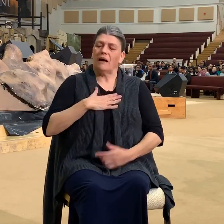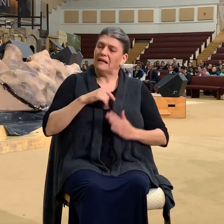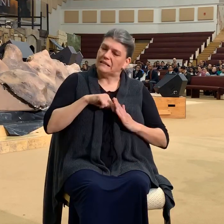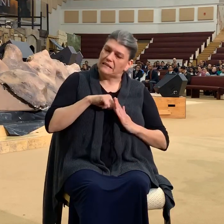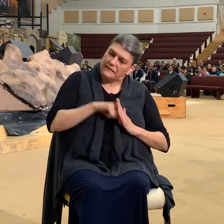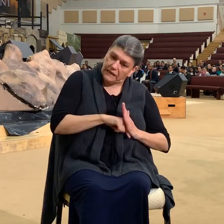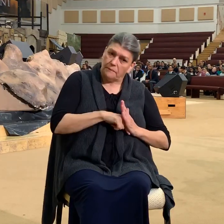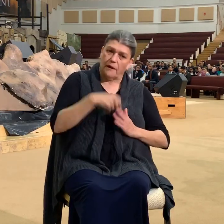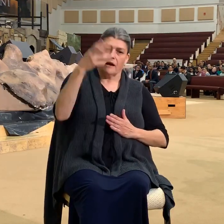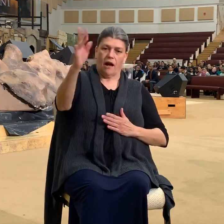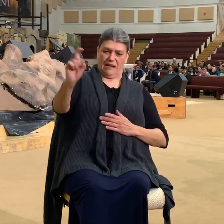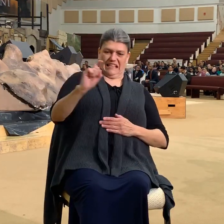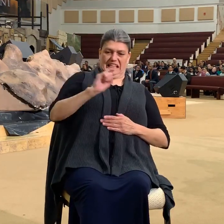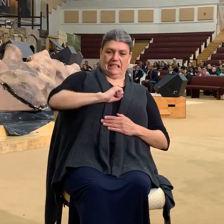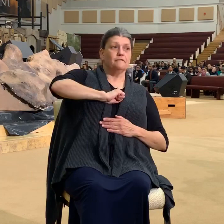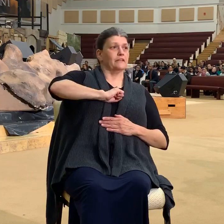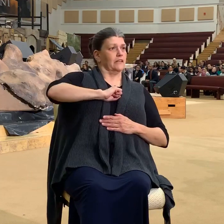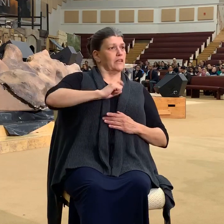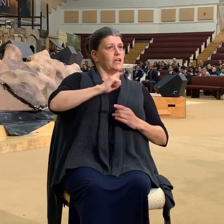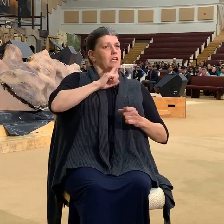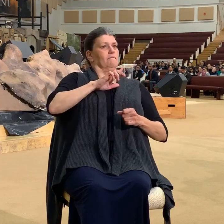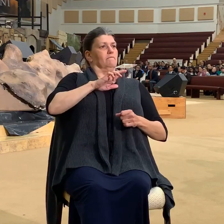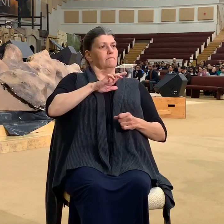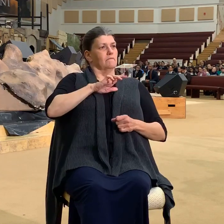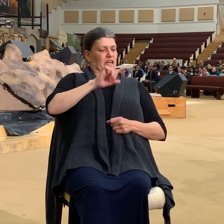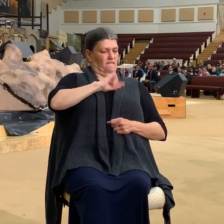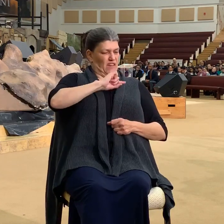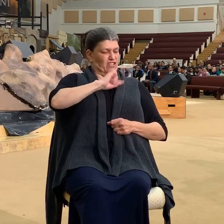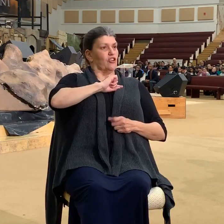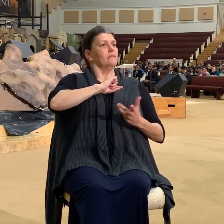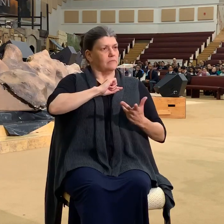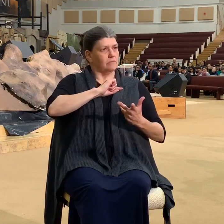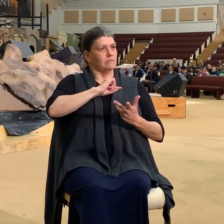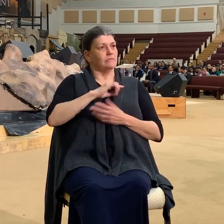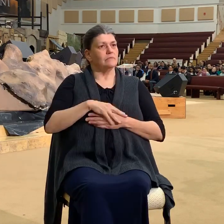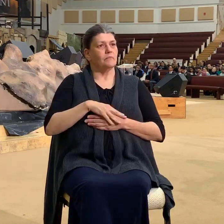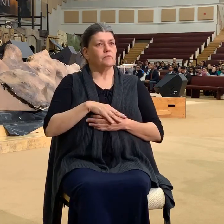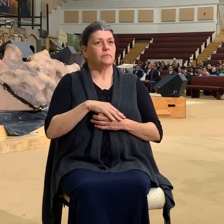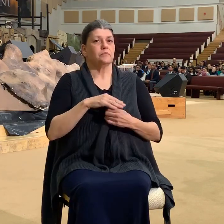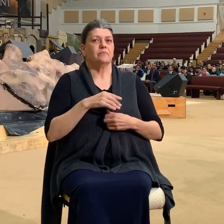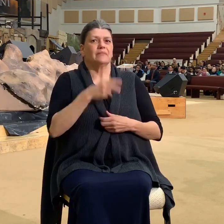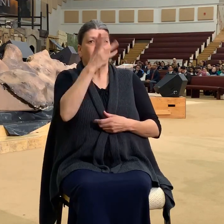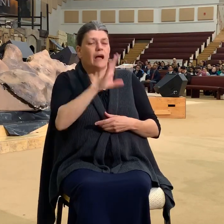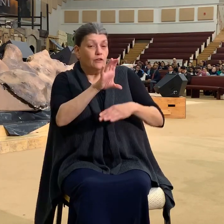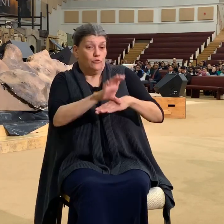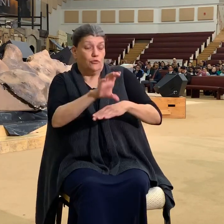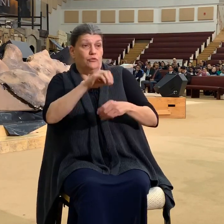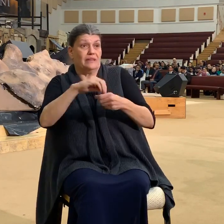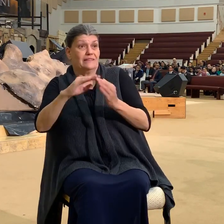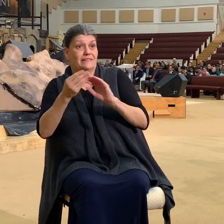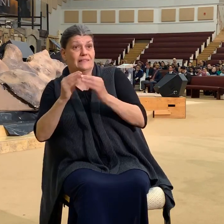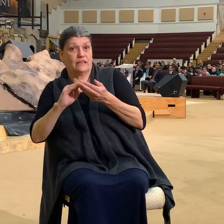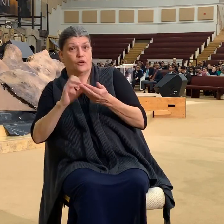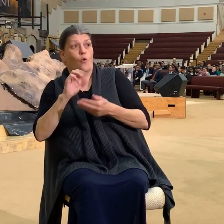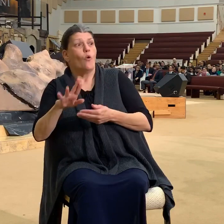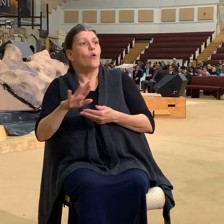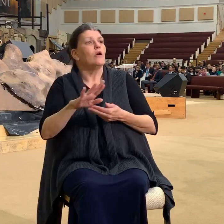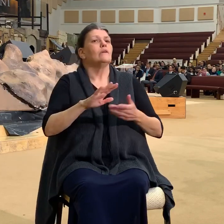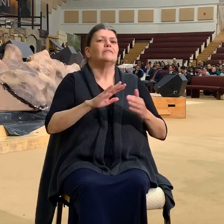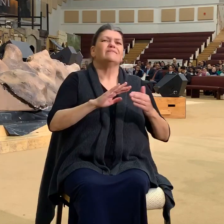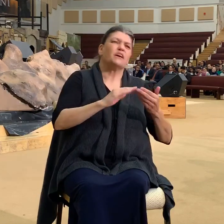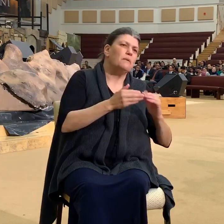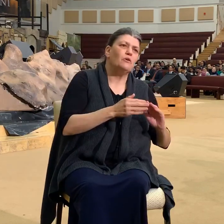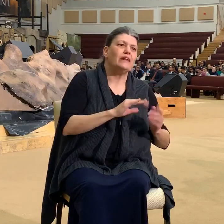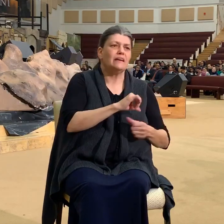God-given conviction that God's church in a city or community ought to reflect